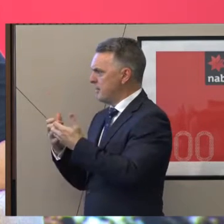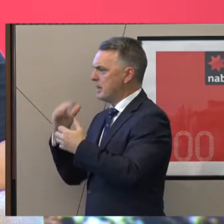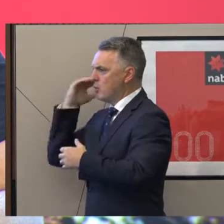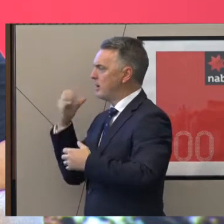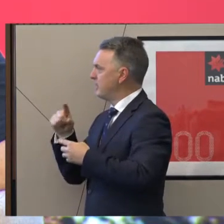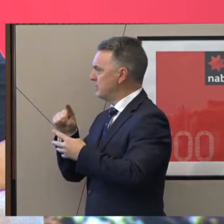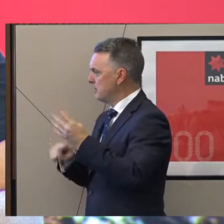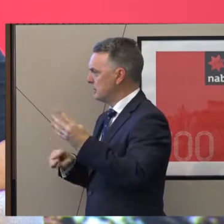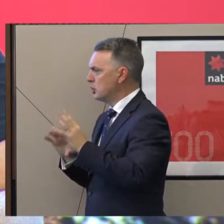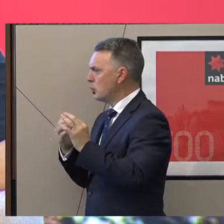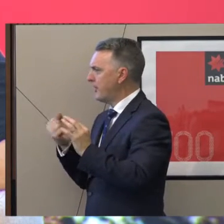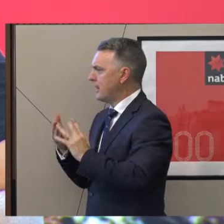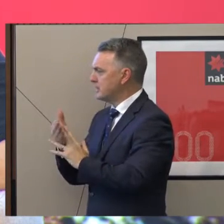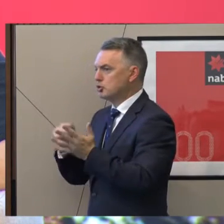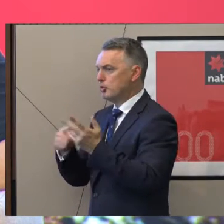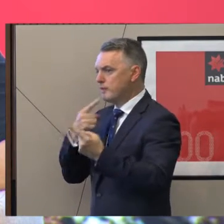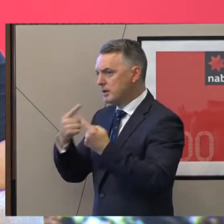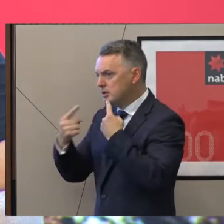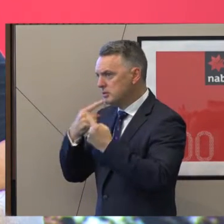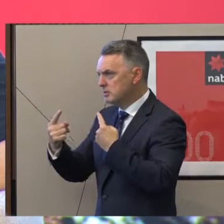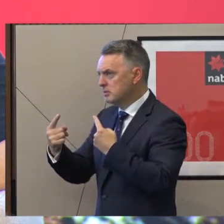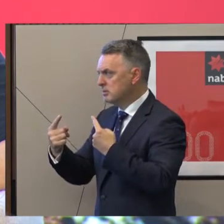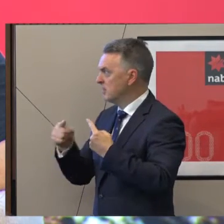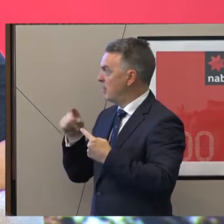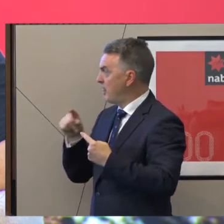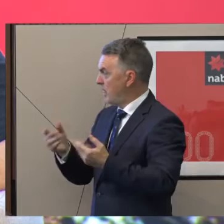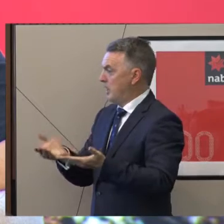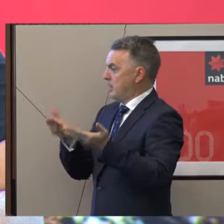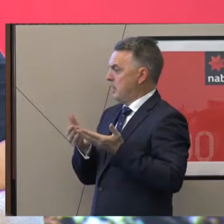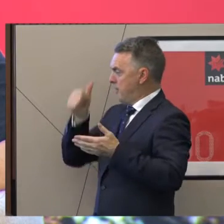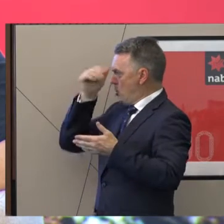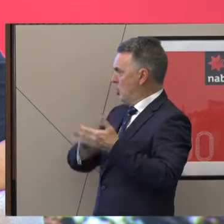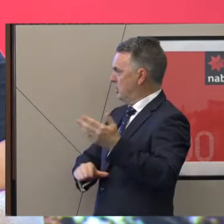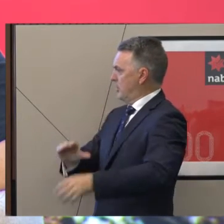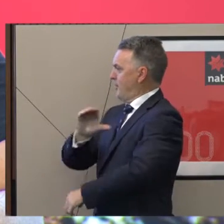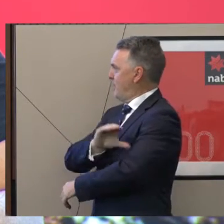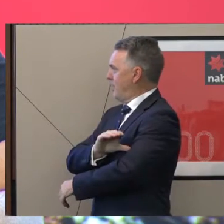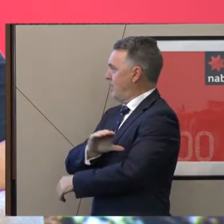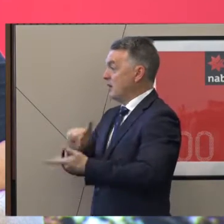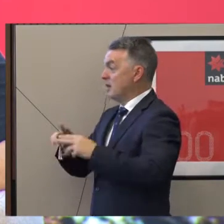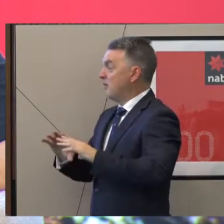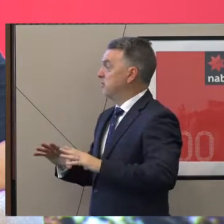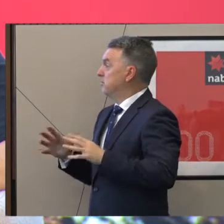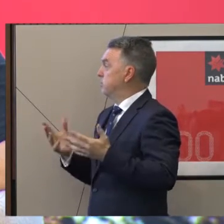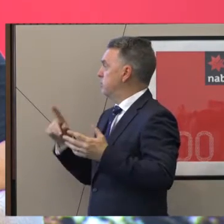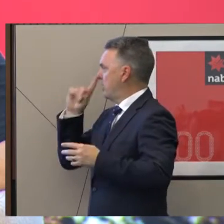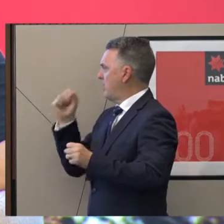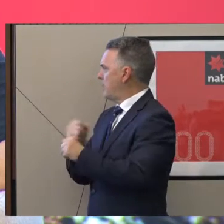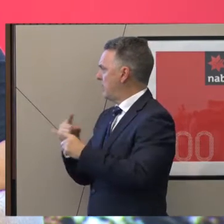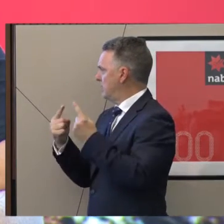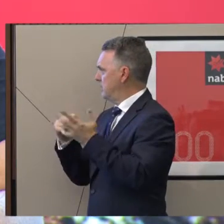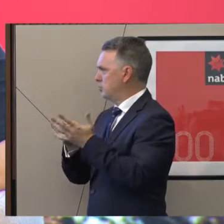access to information. Access to information is knowledge and power. If we don't get it, we're not going to be able to make a difference in our